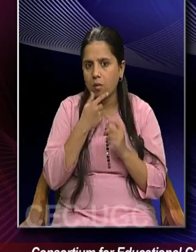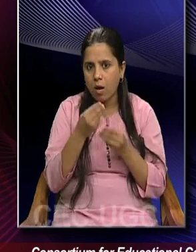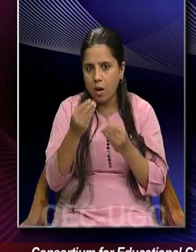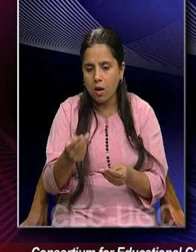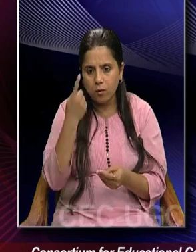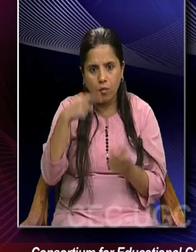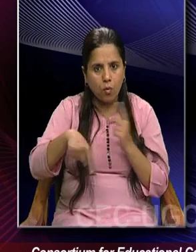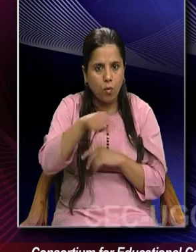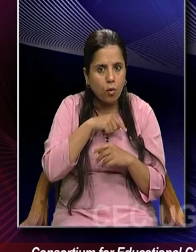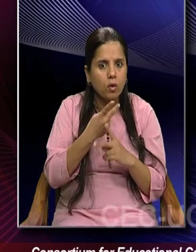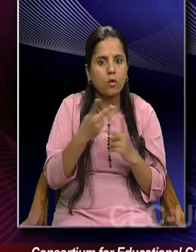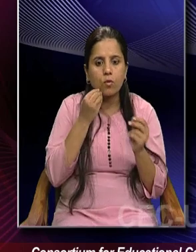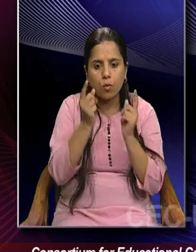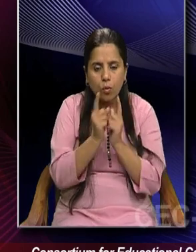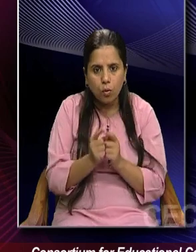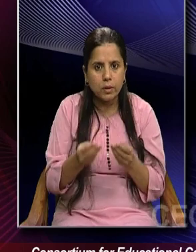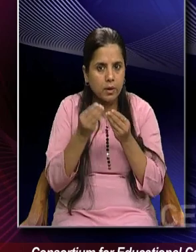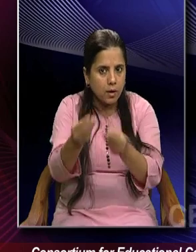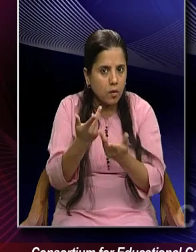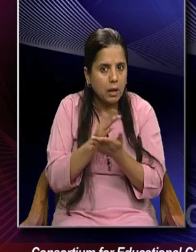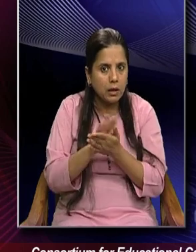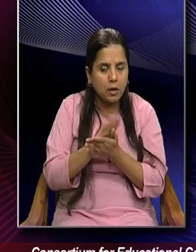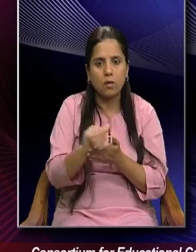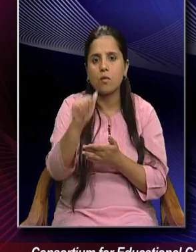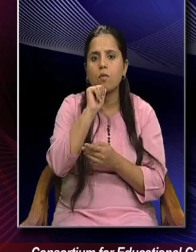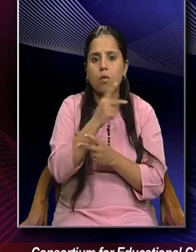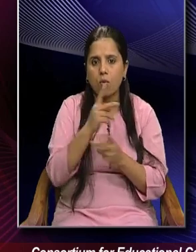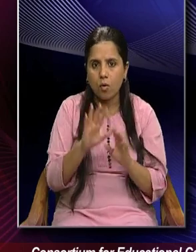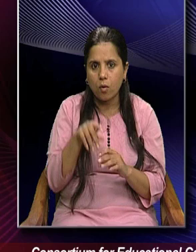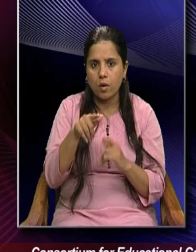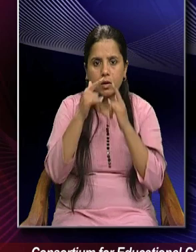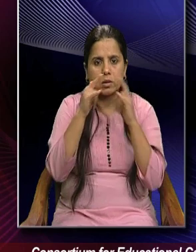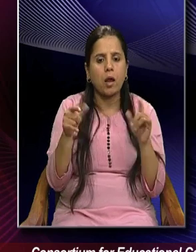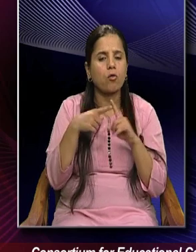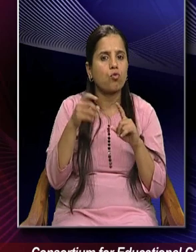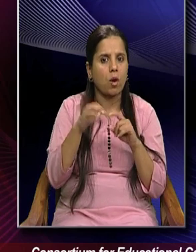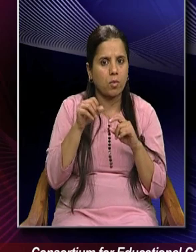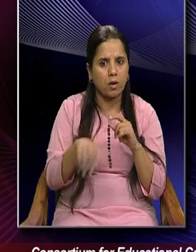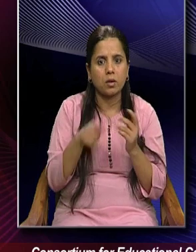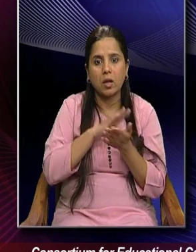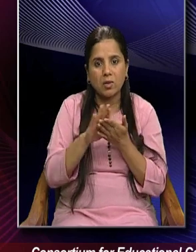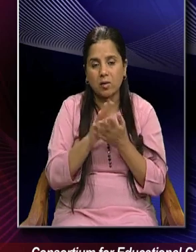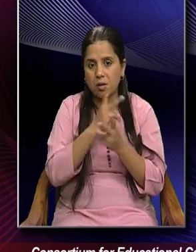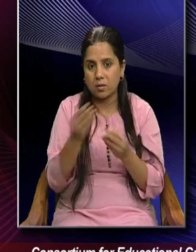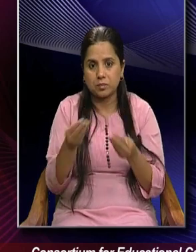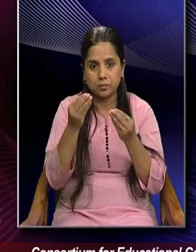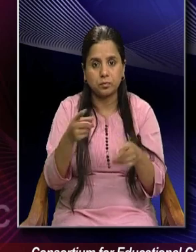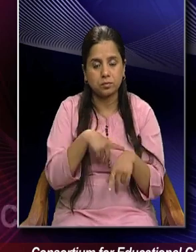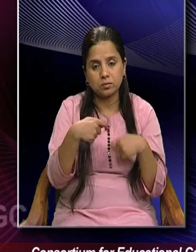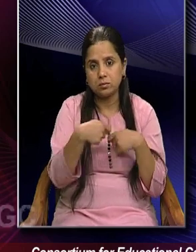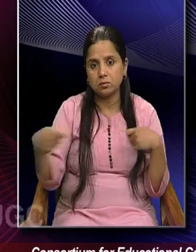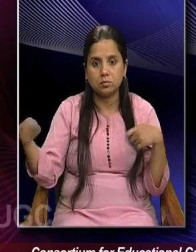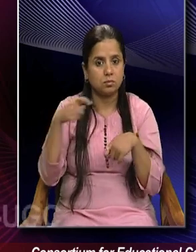for the injured, provision of food, clean drinking water, temporary shelter, and sanitation facilities. Long-term